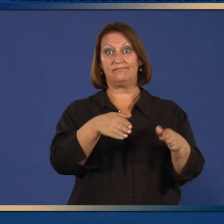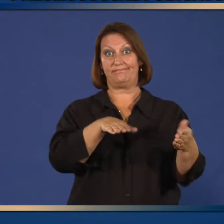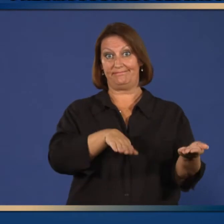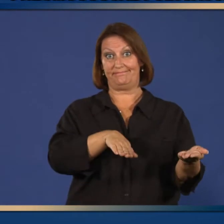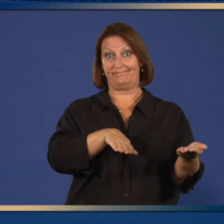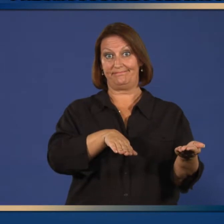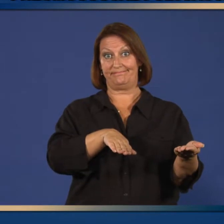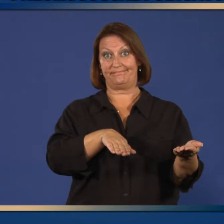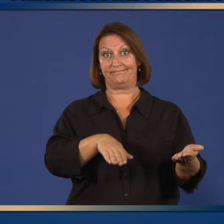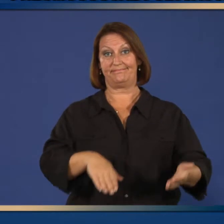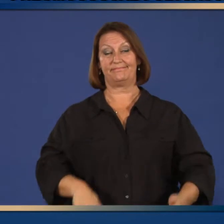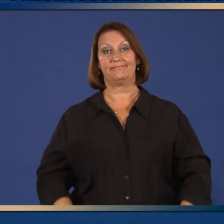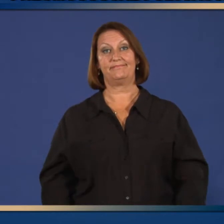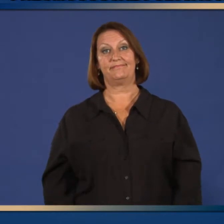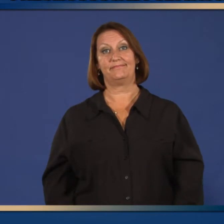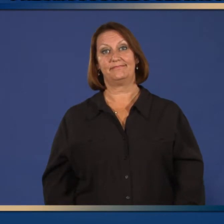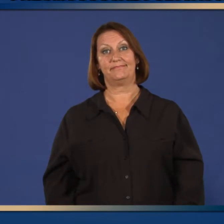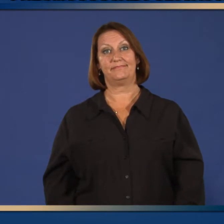disease.